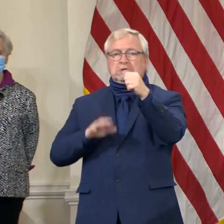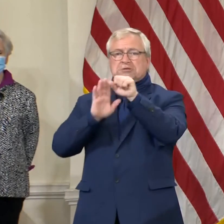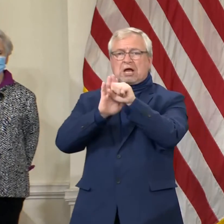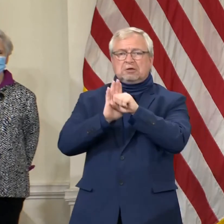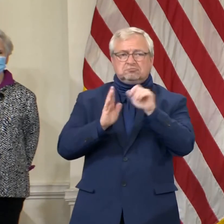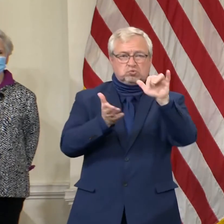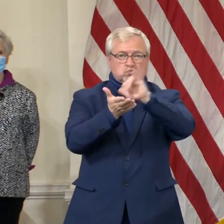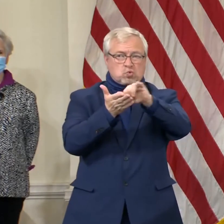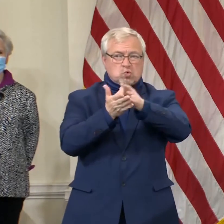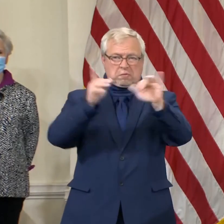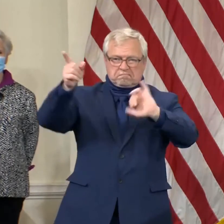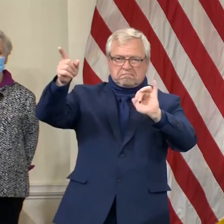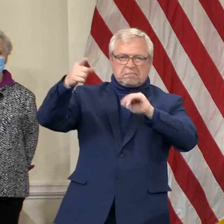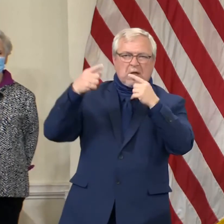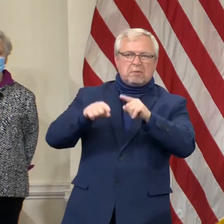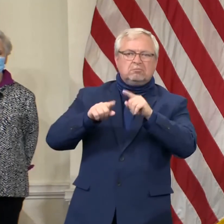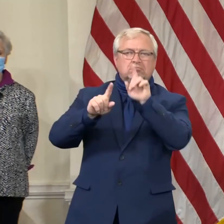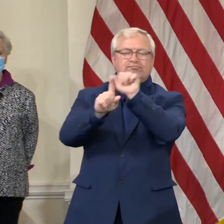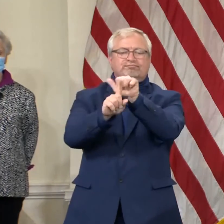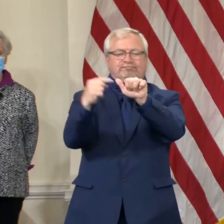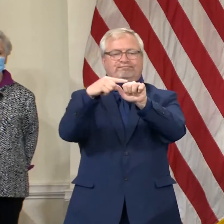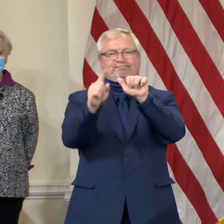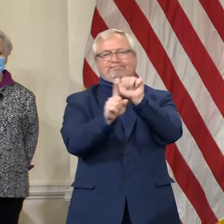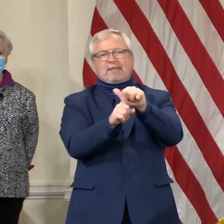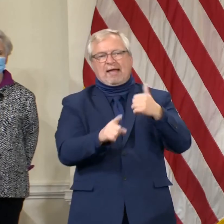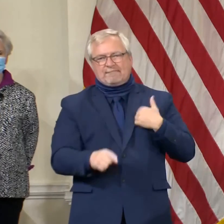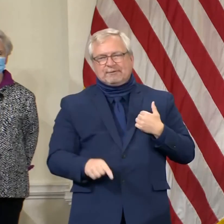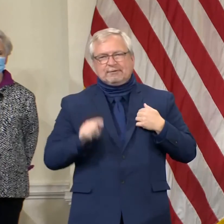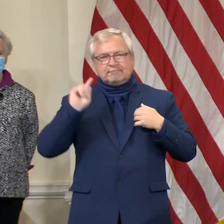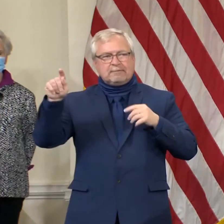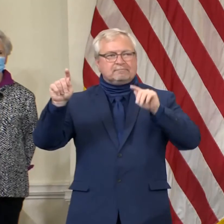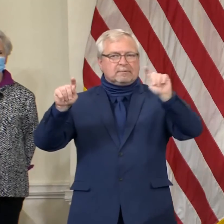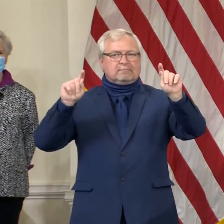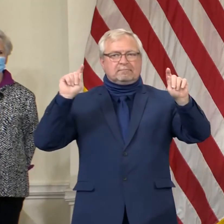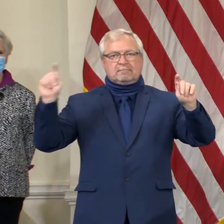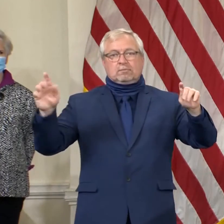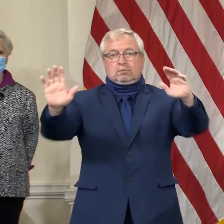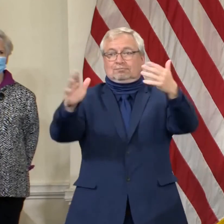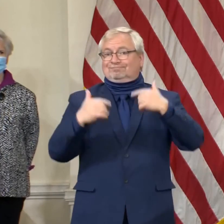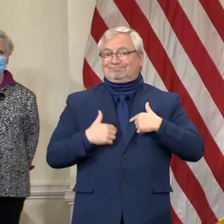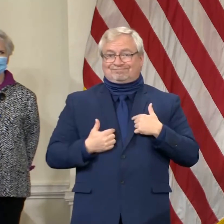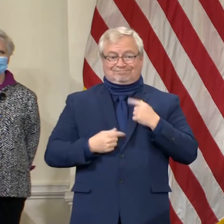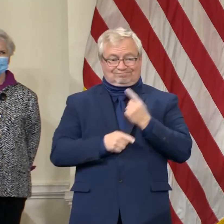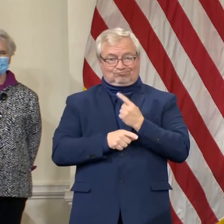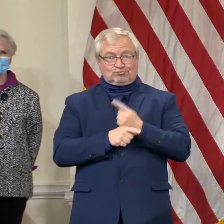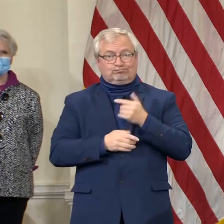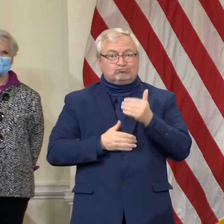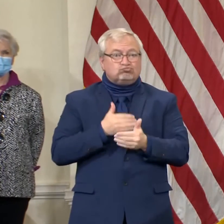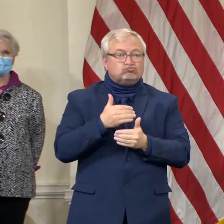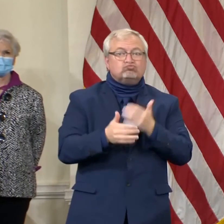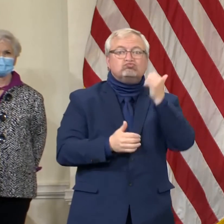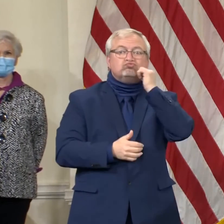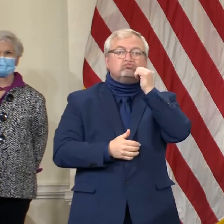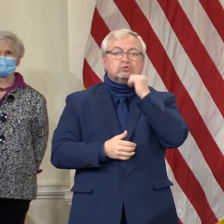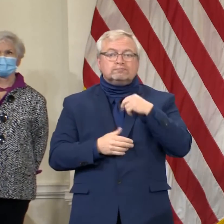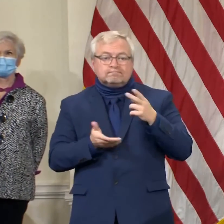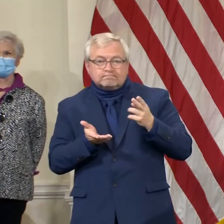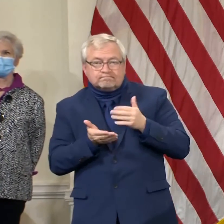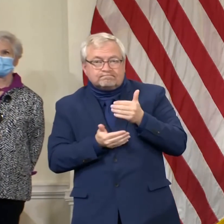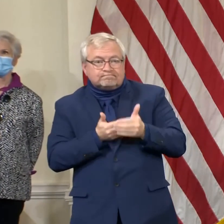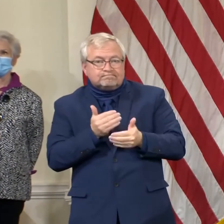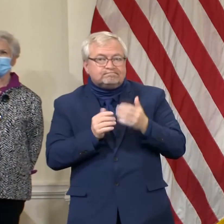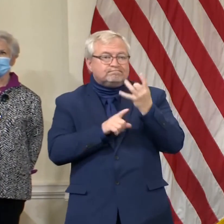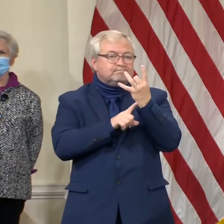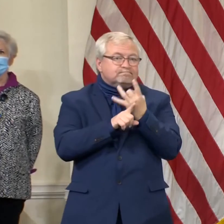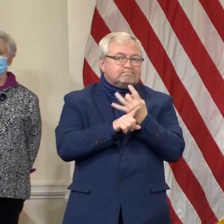it's, you can't go through a procurement process and take 18 months to go through a process when we have to have stuff by